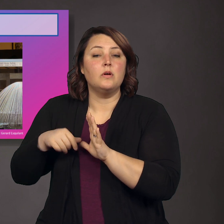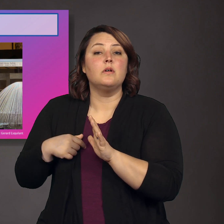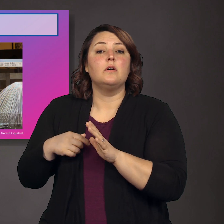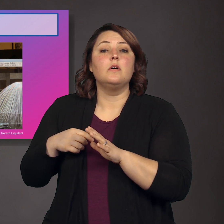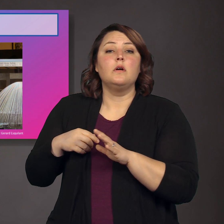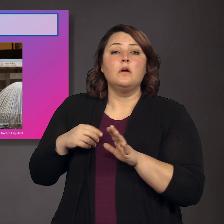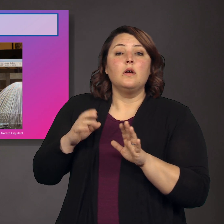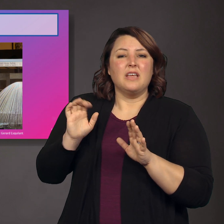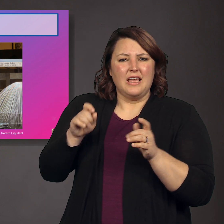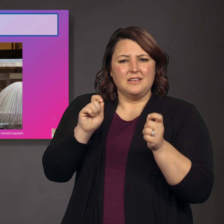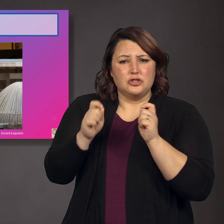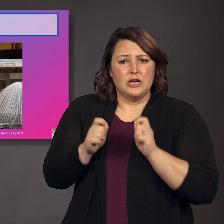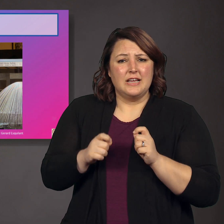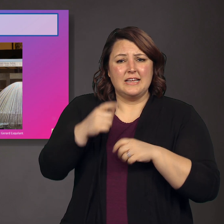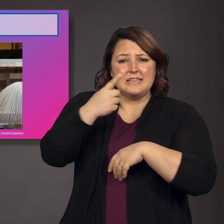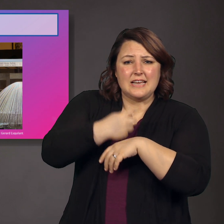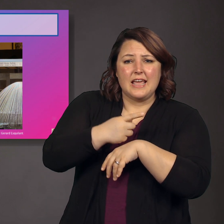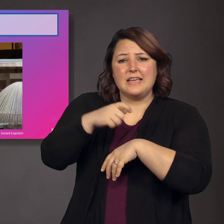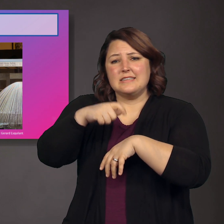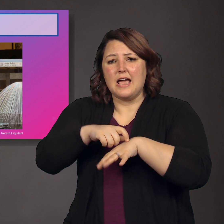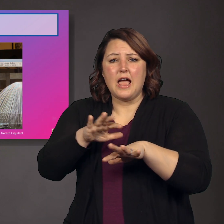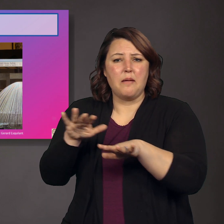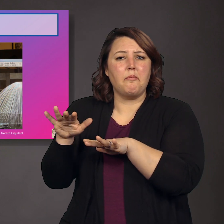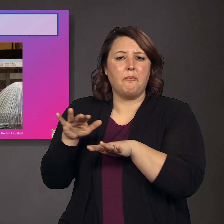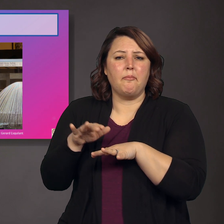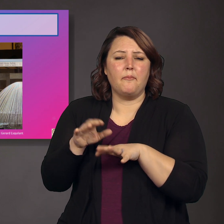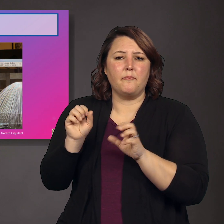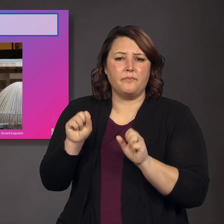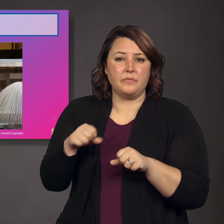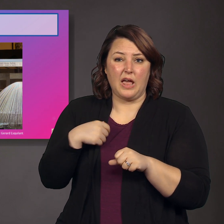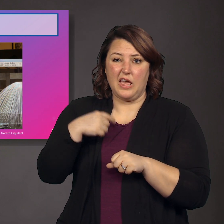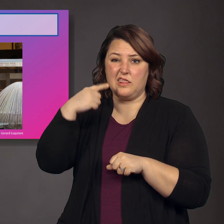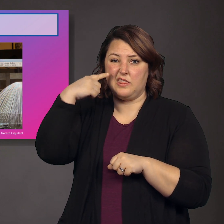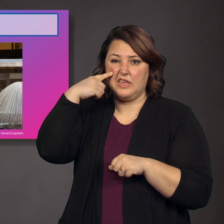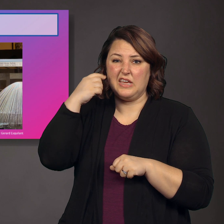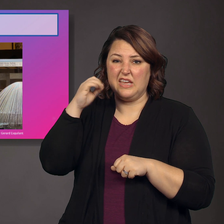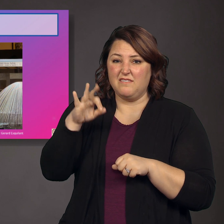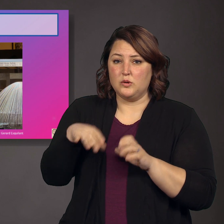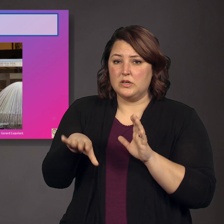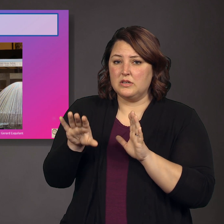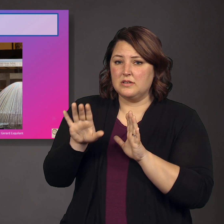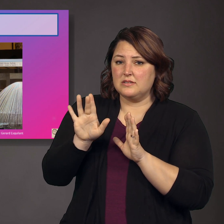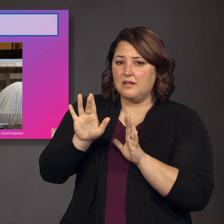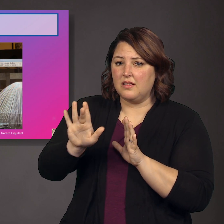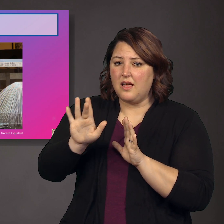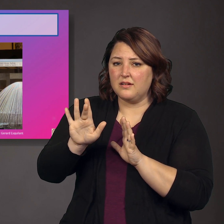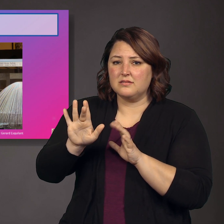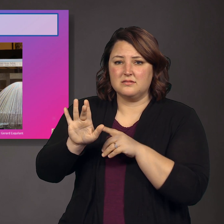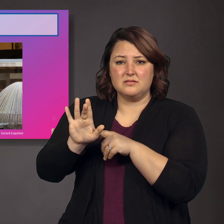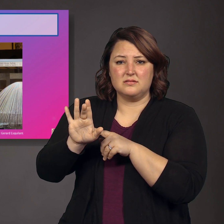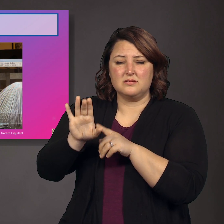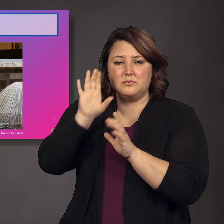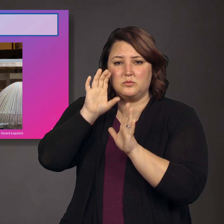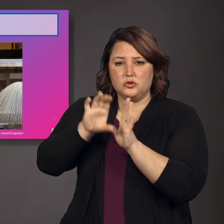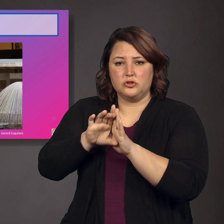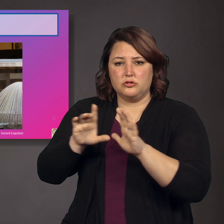and various other things. And also, I believe that if you select an image and open the information window